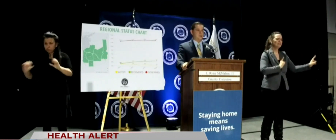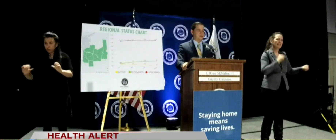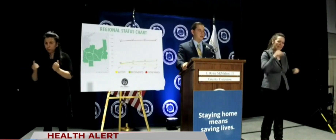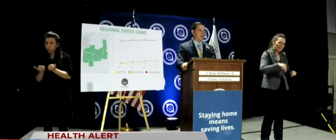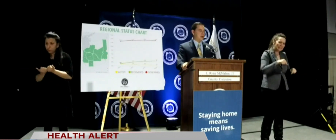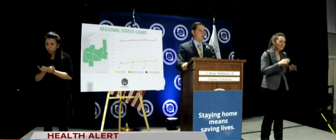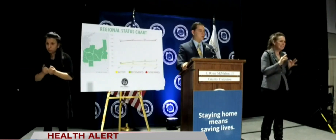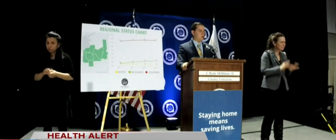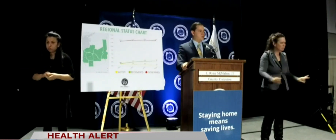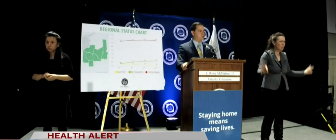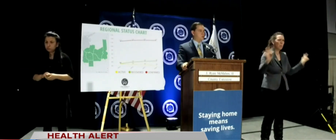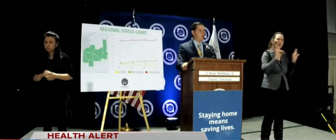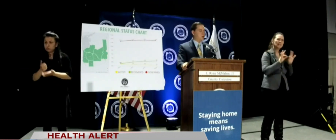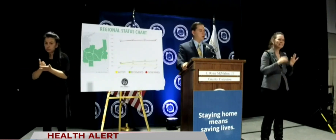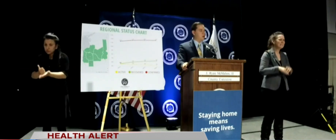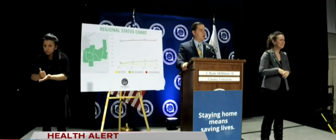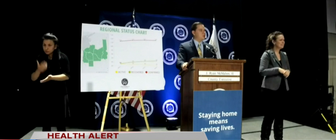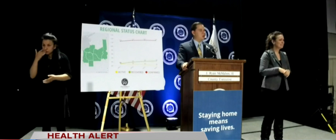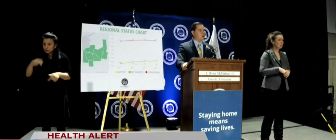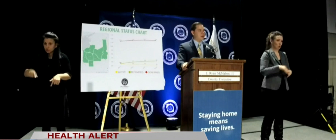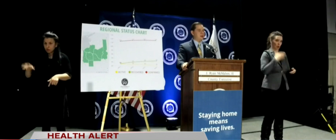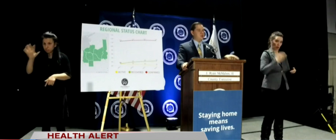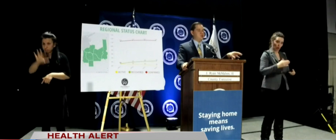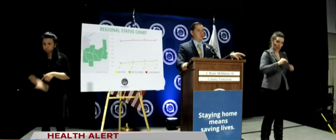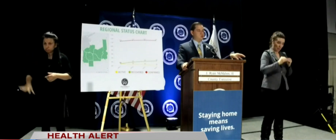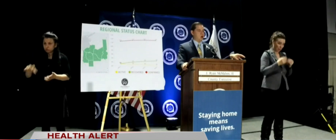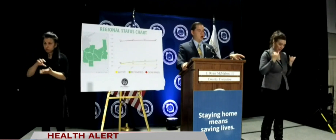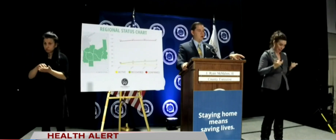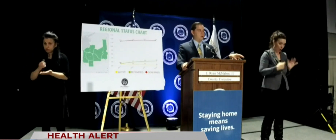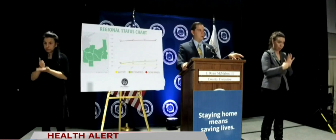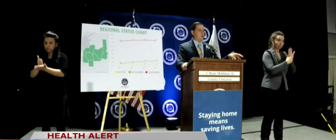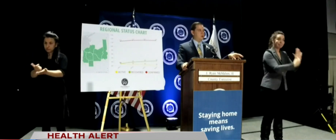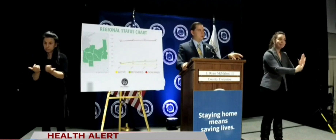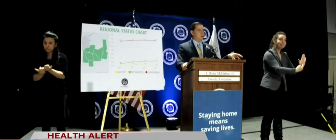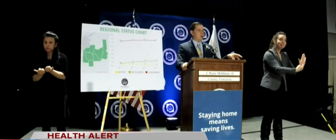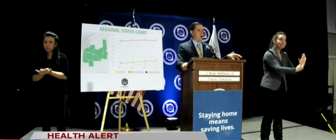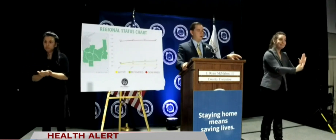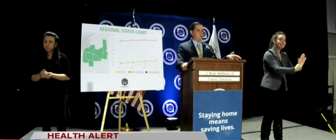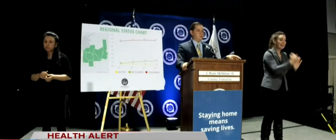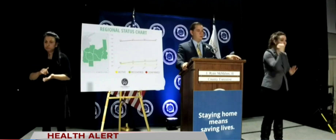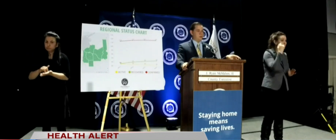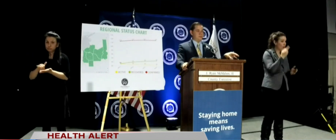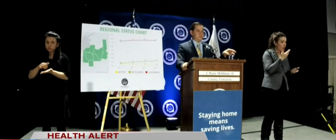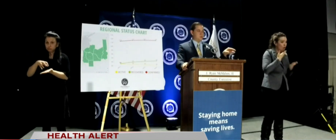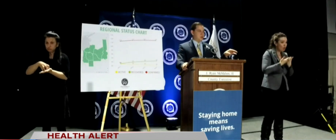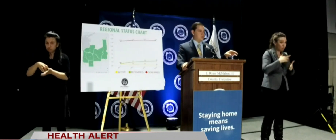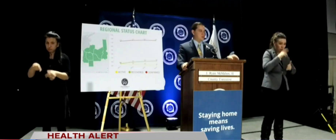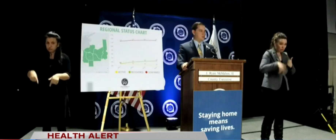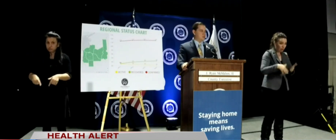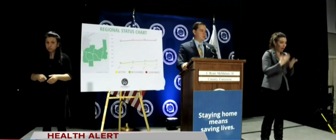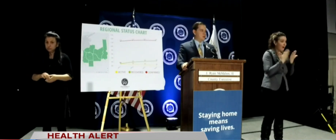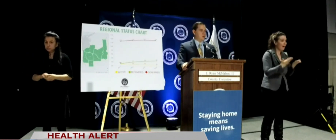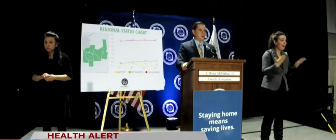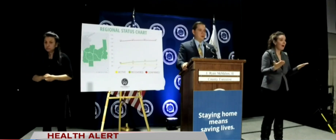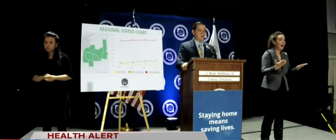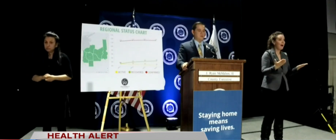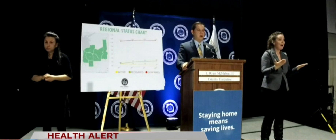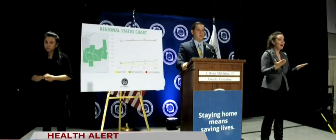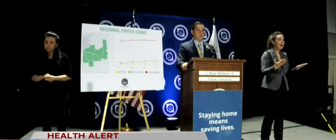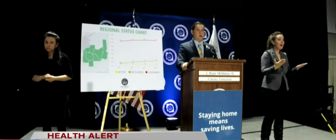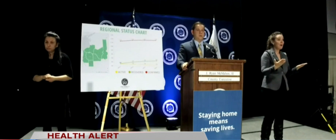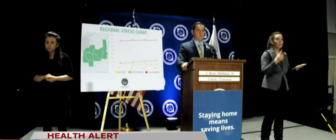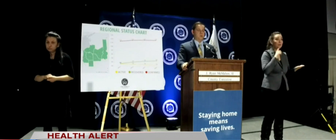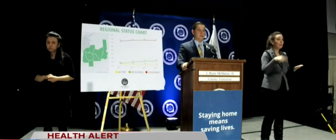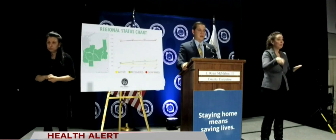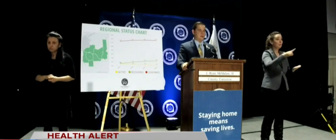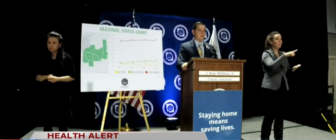York, not just Onondaga County, but all Central New York. So our data is so strong, there are limited new cases, give our